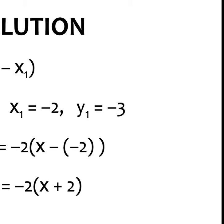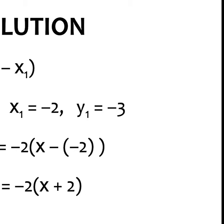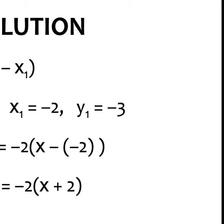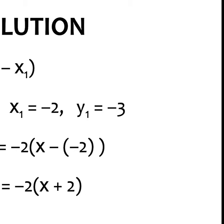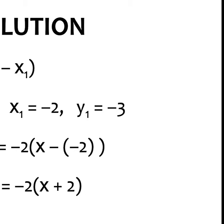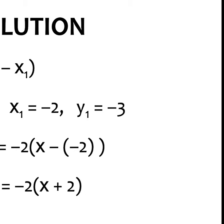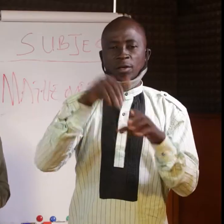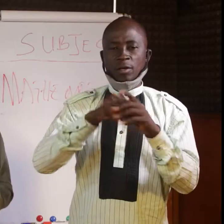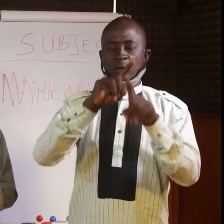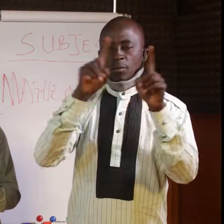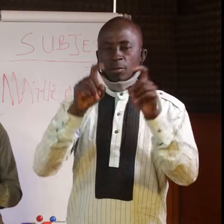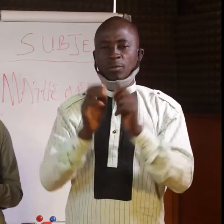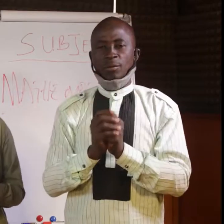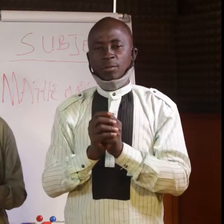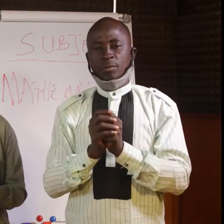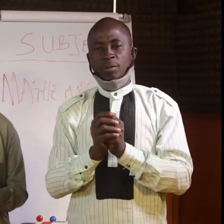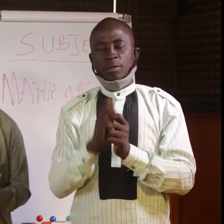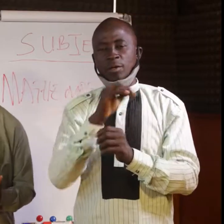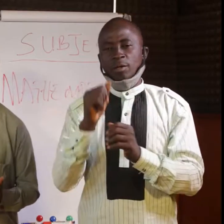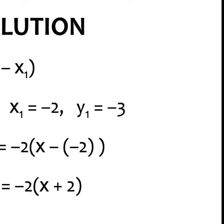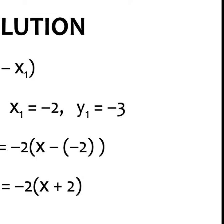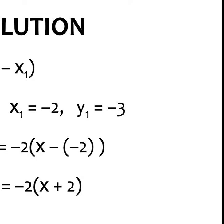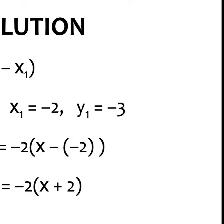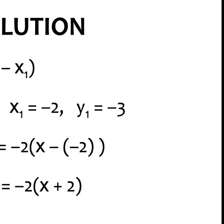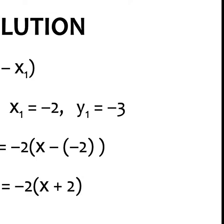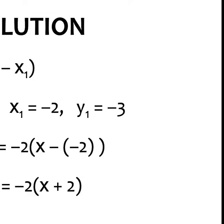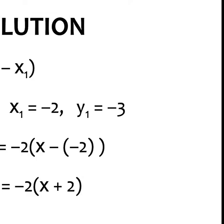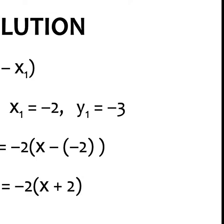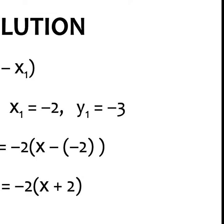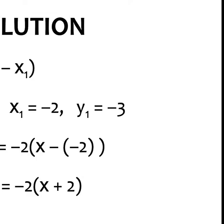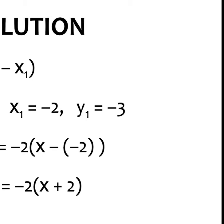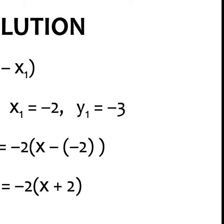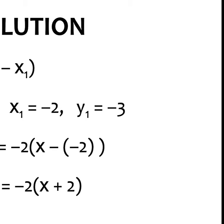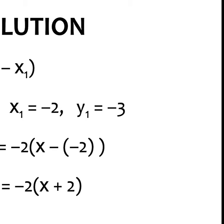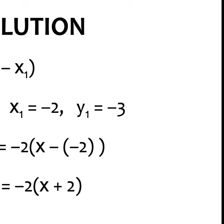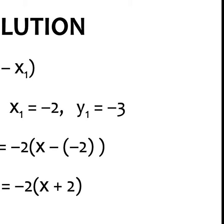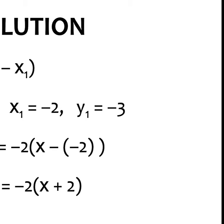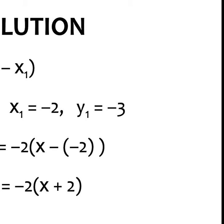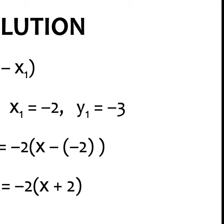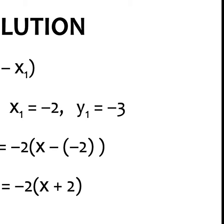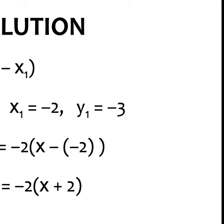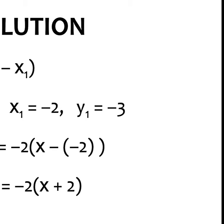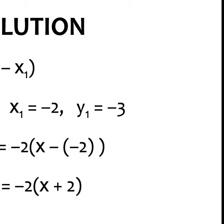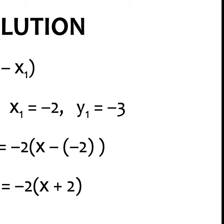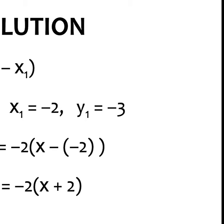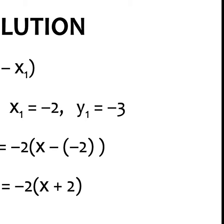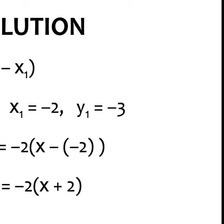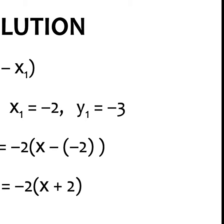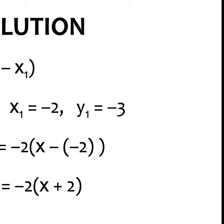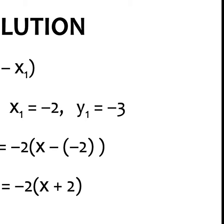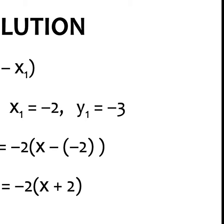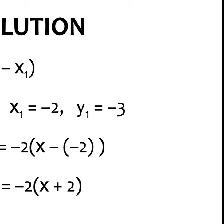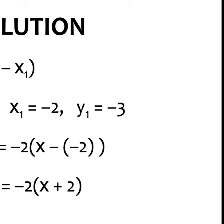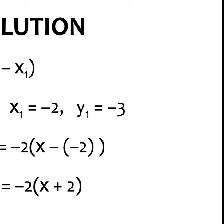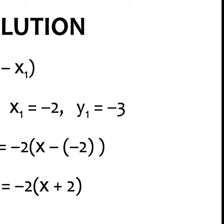the equation. And then the coordinates, x1 is minus 2, while y1